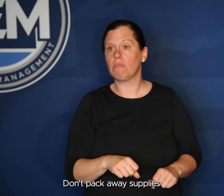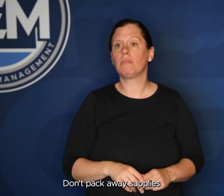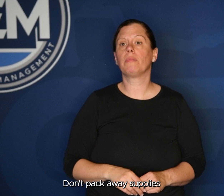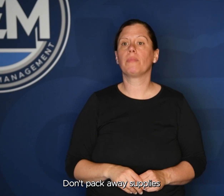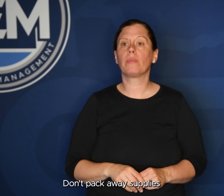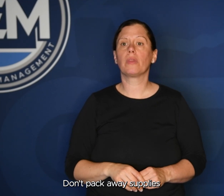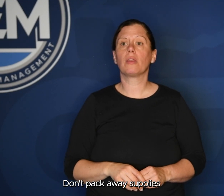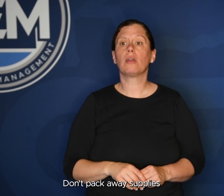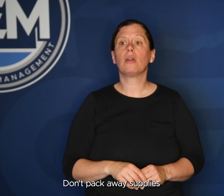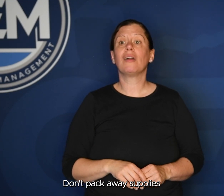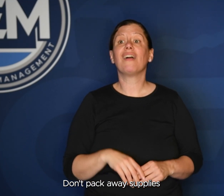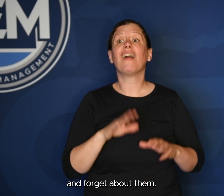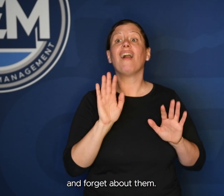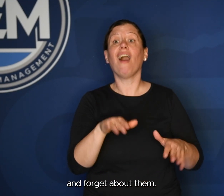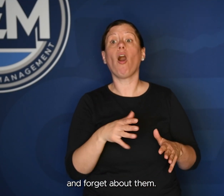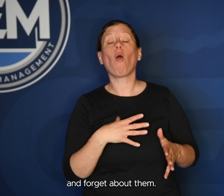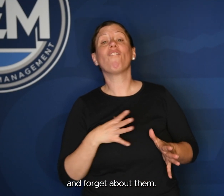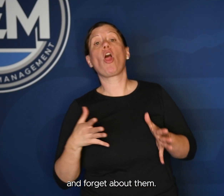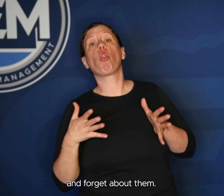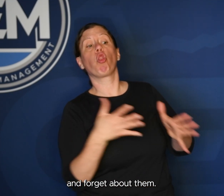Don't pack away supplies and forget about them.